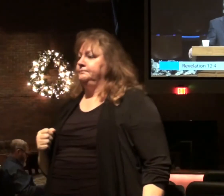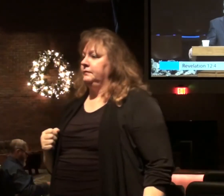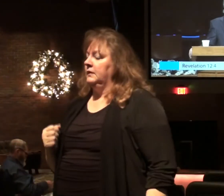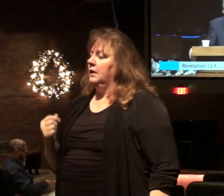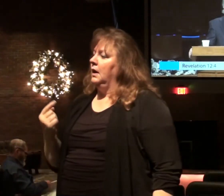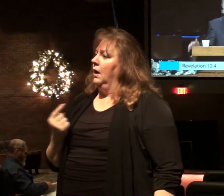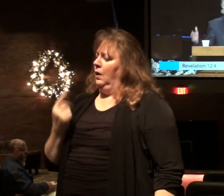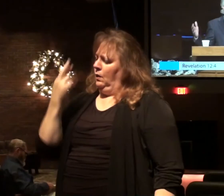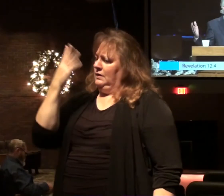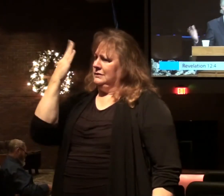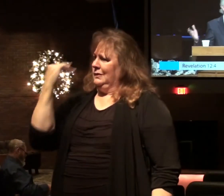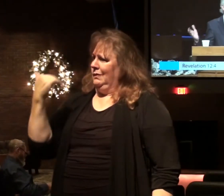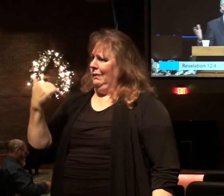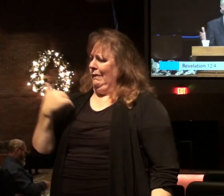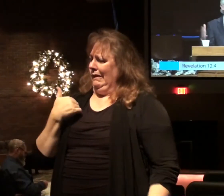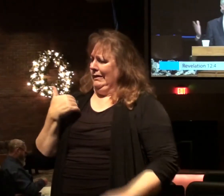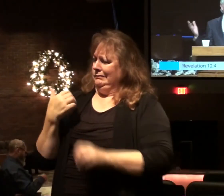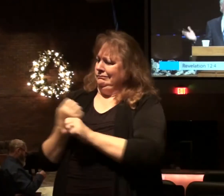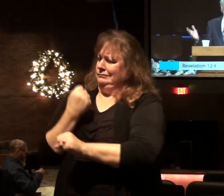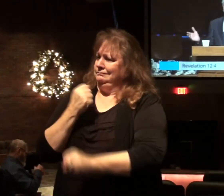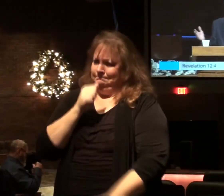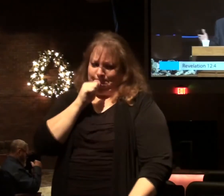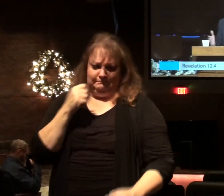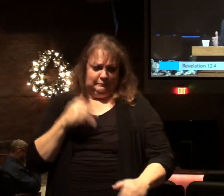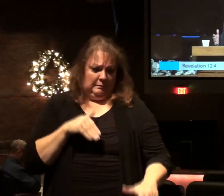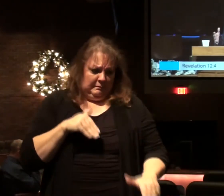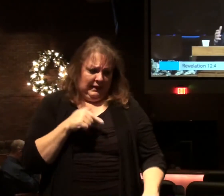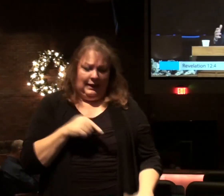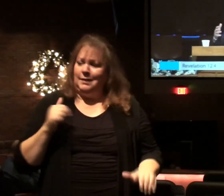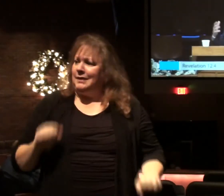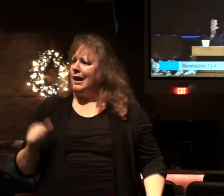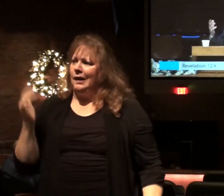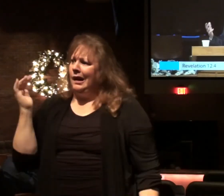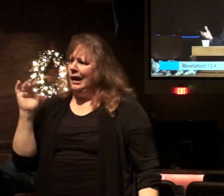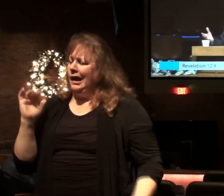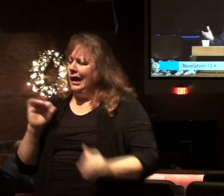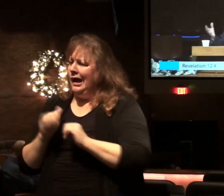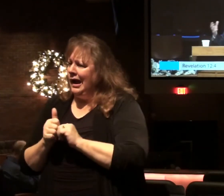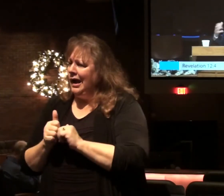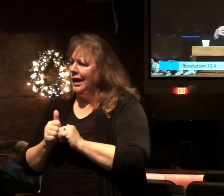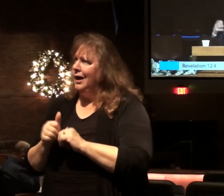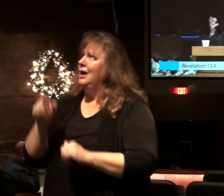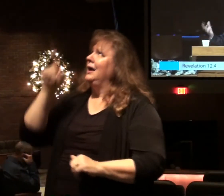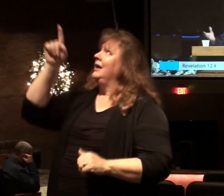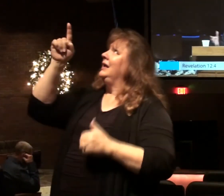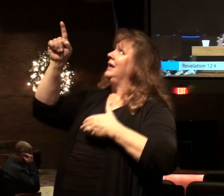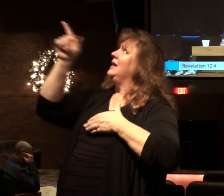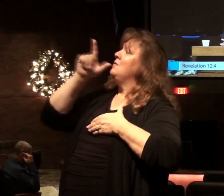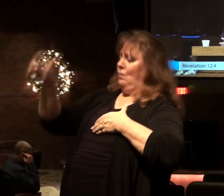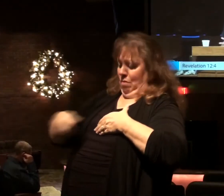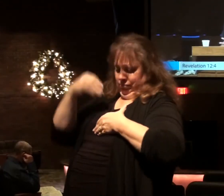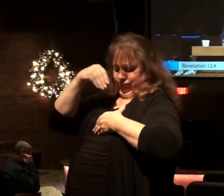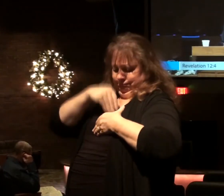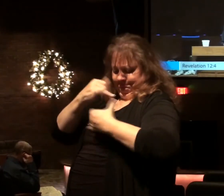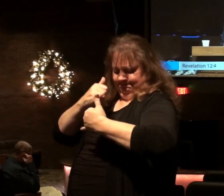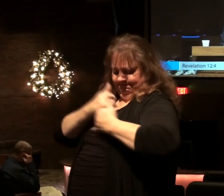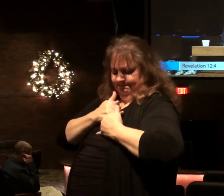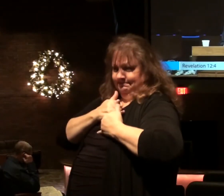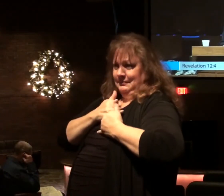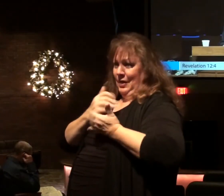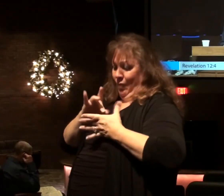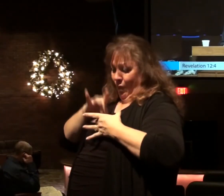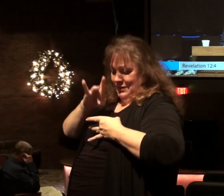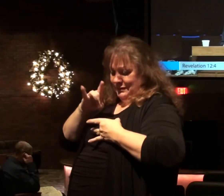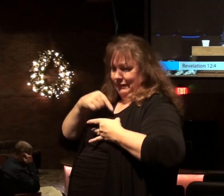The only reason we have victory in dealing with the devil is because the one who dwells in us, so the Holy